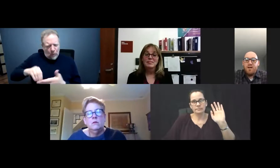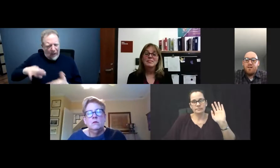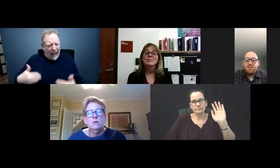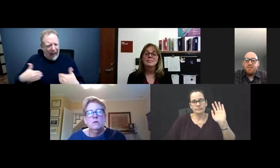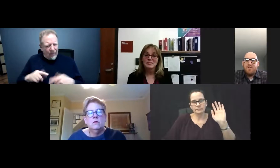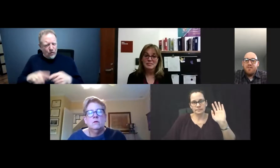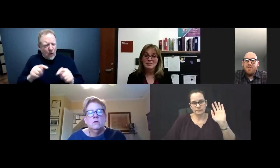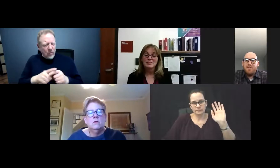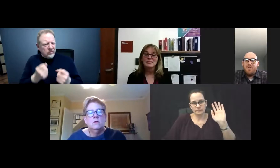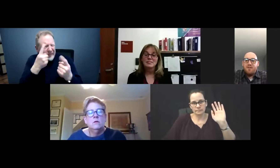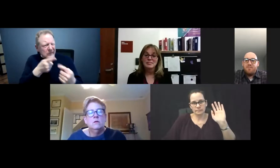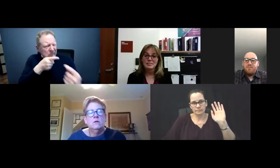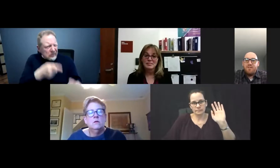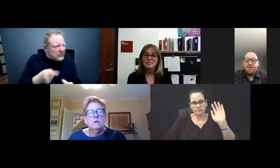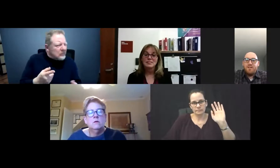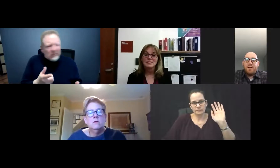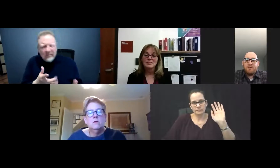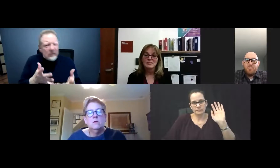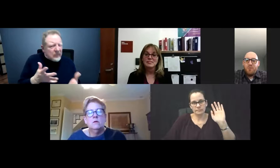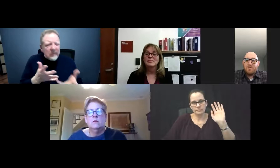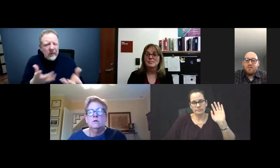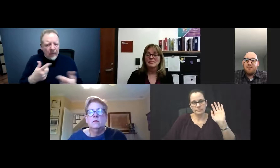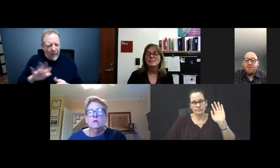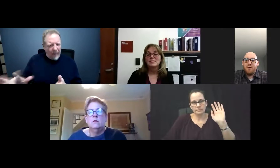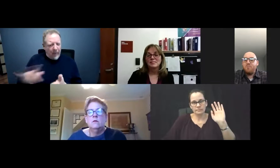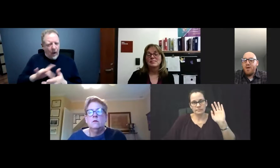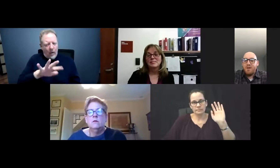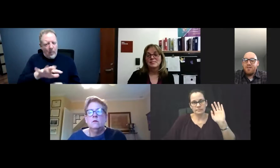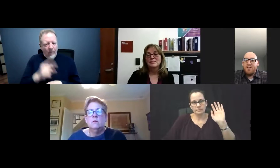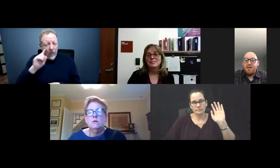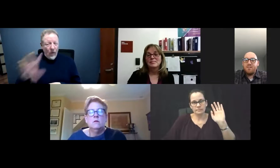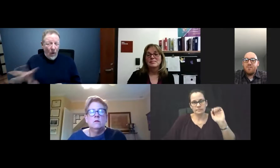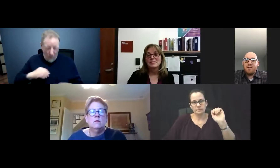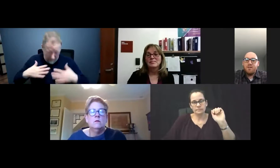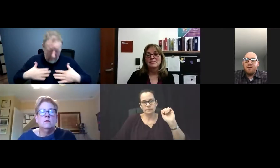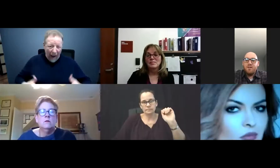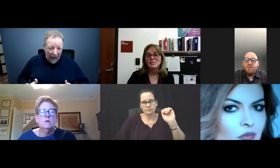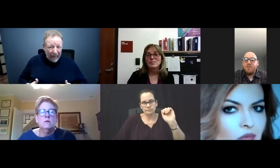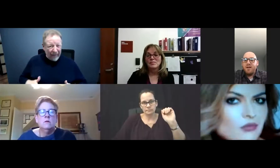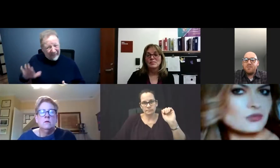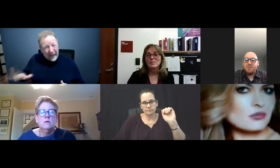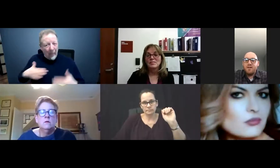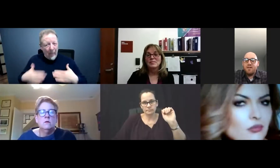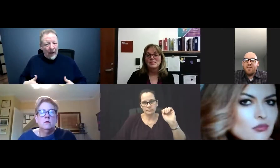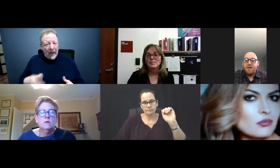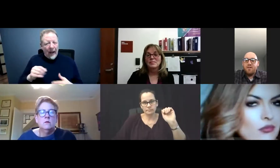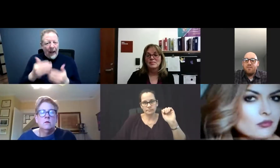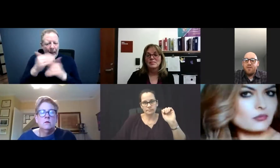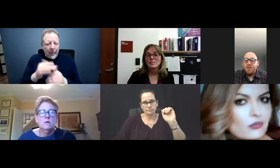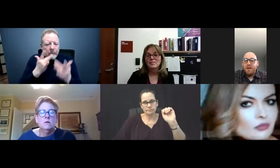understand their medical appointments for their own bodies, and some of the limitations that they have with their